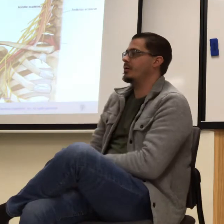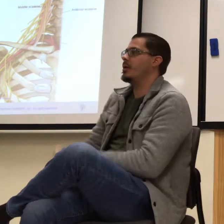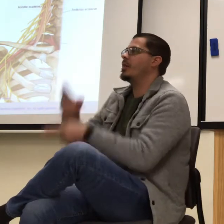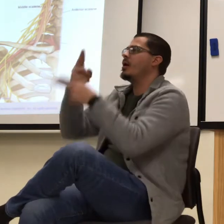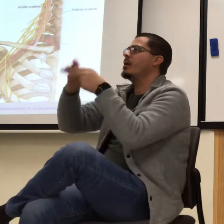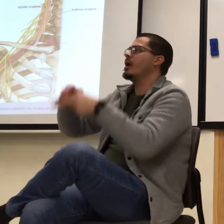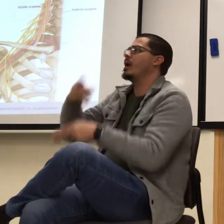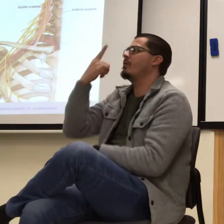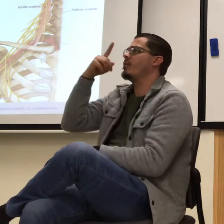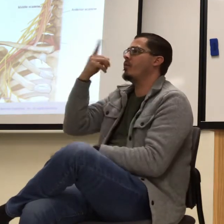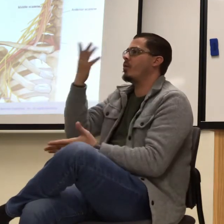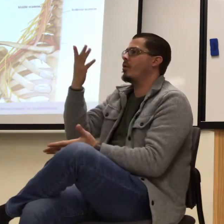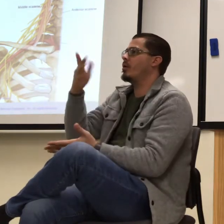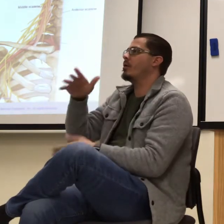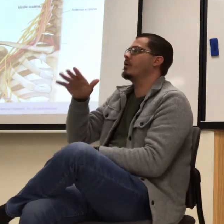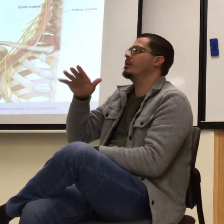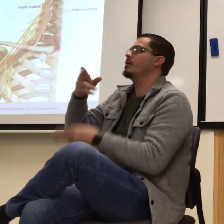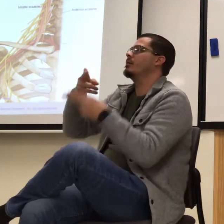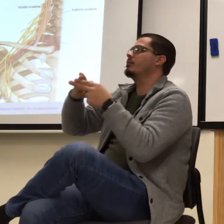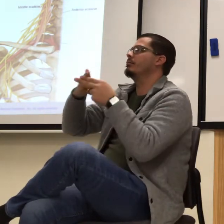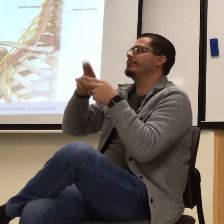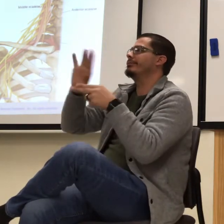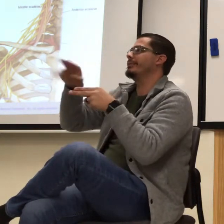to their relative position